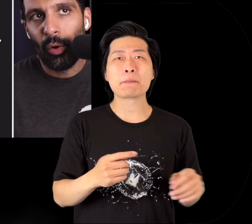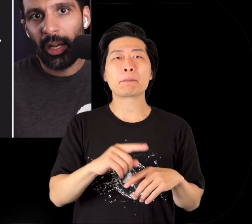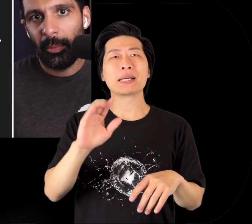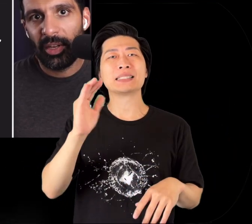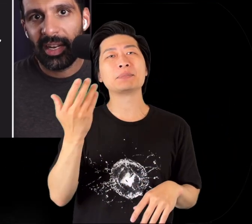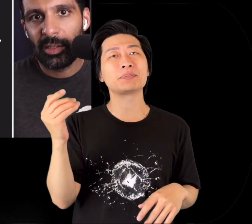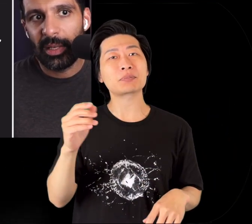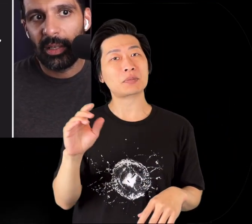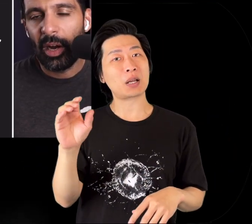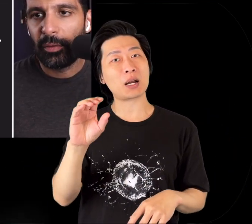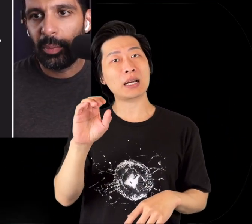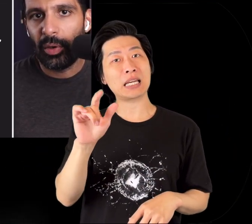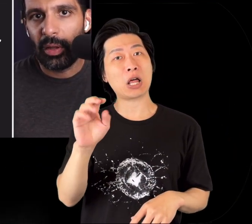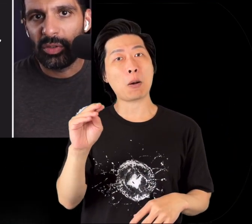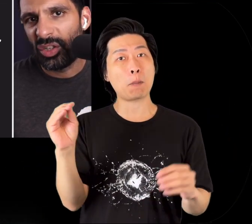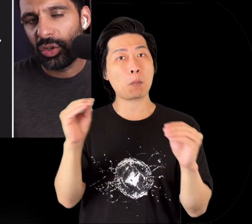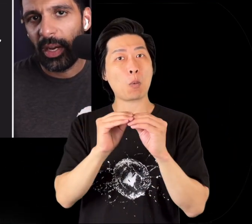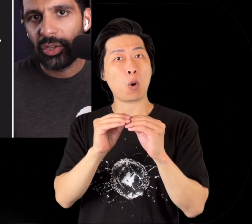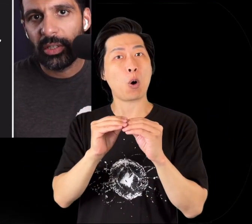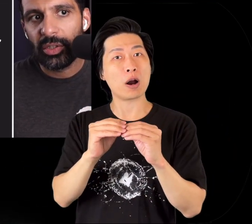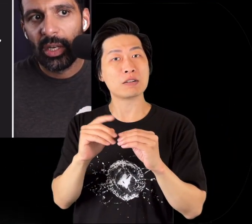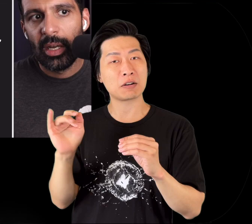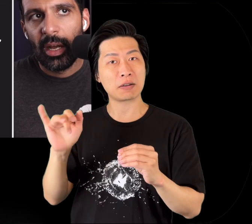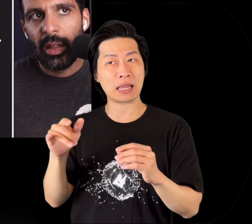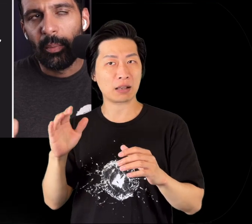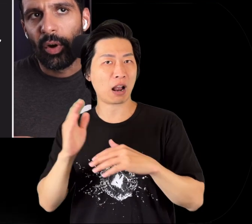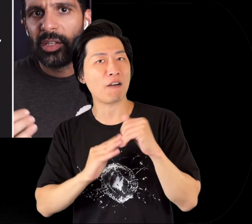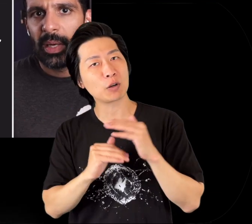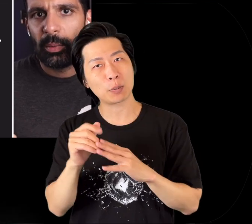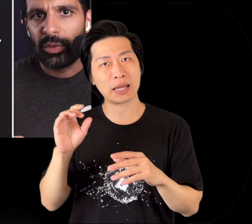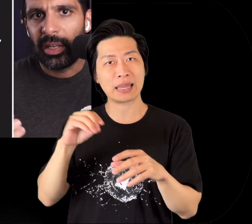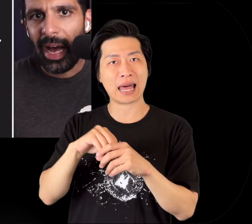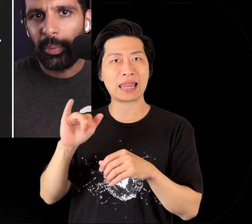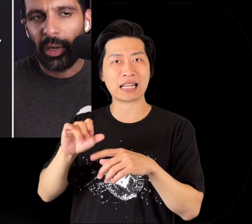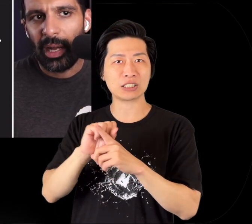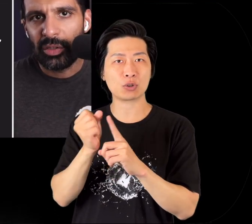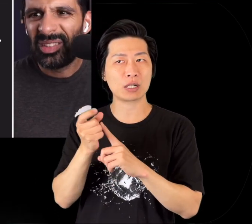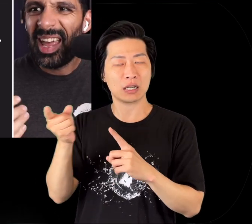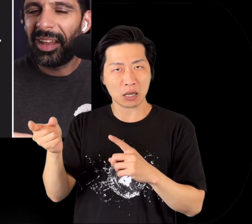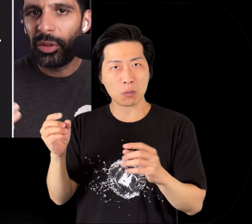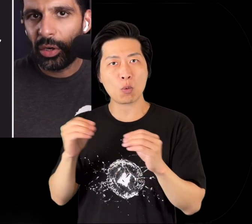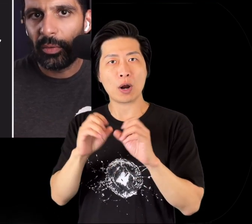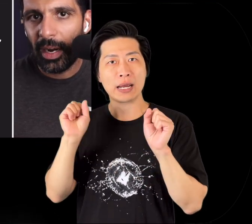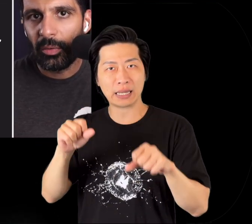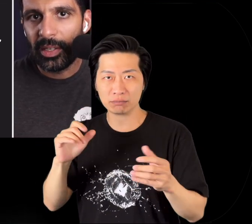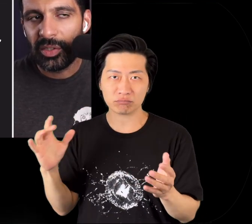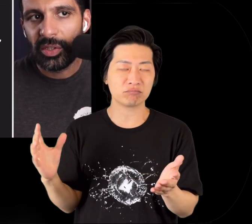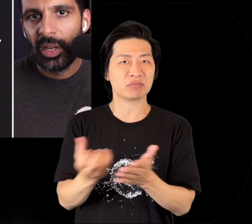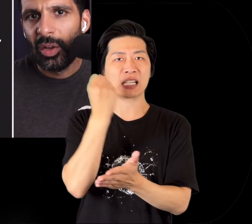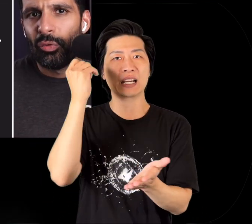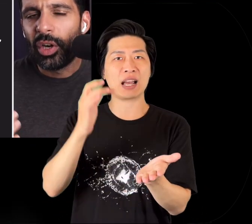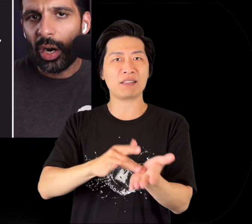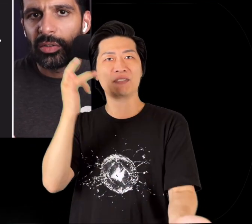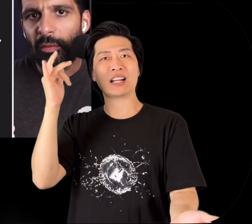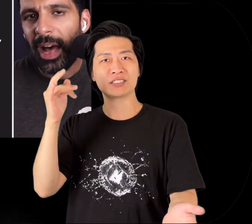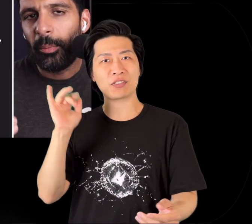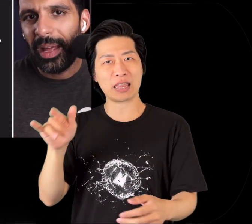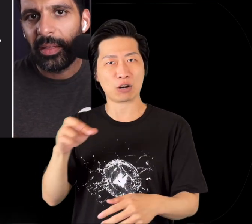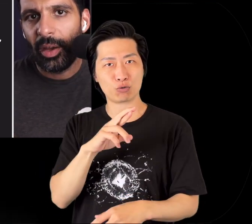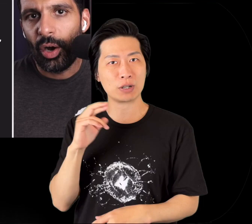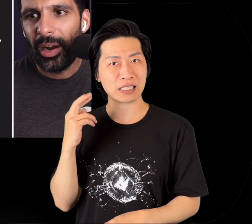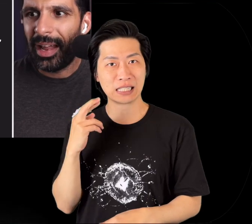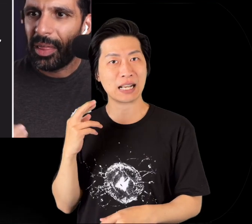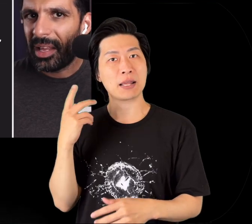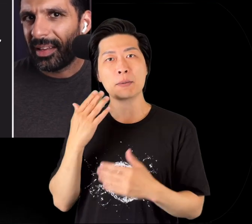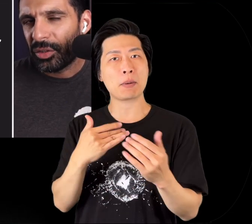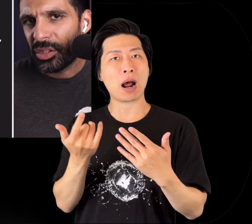the more Elon Musk has been comfortable in those situations, the more he's been able to capitalize on taking the correct risks, regardless of how big